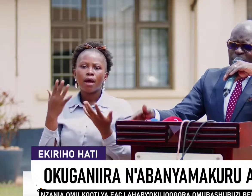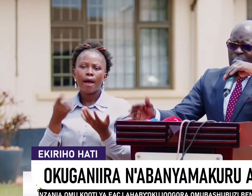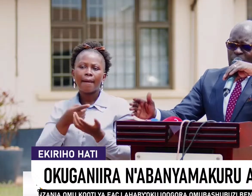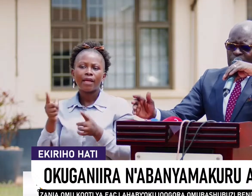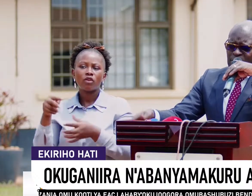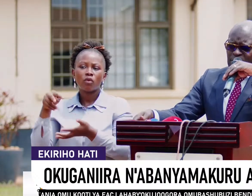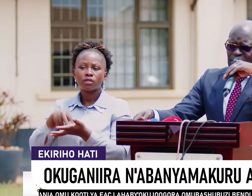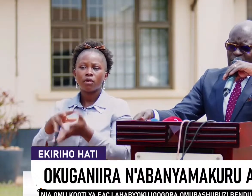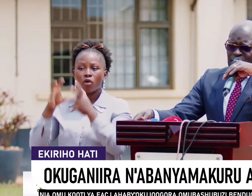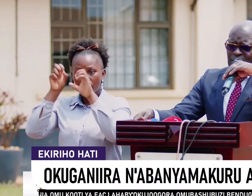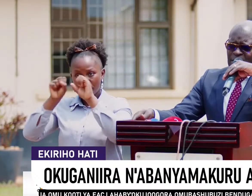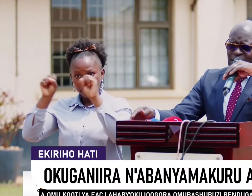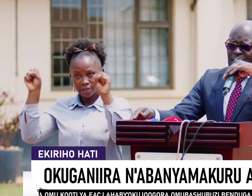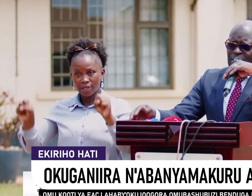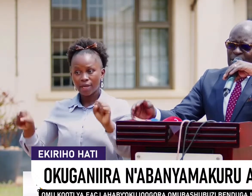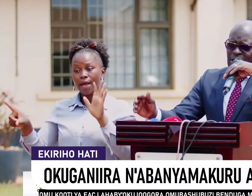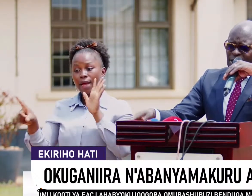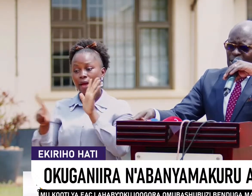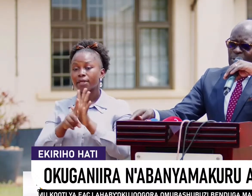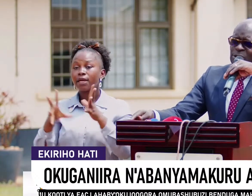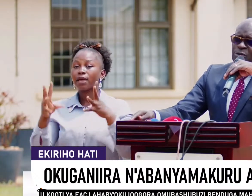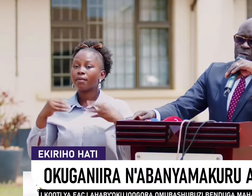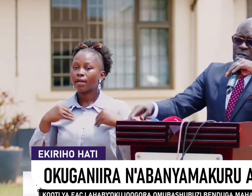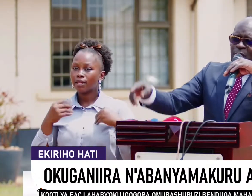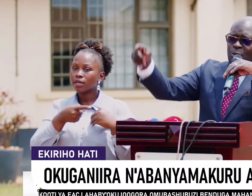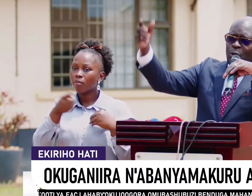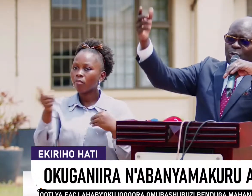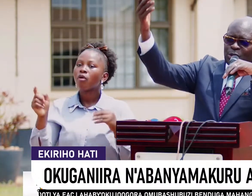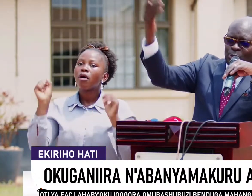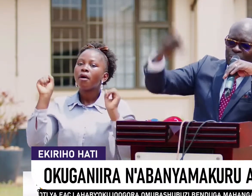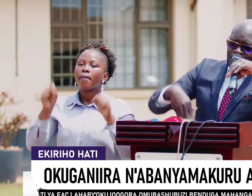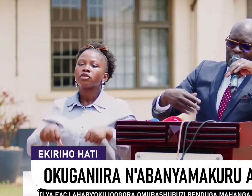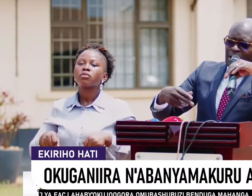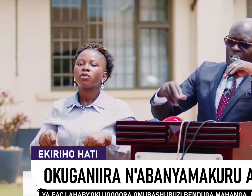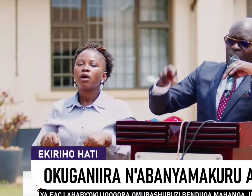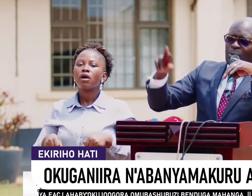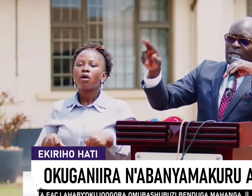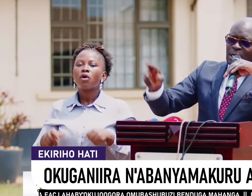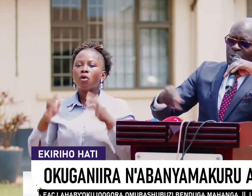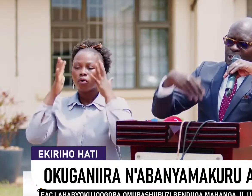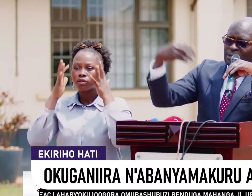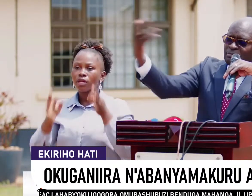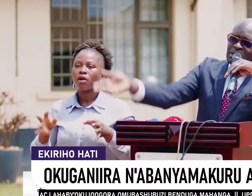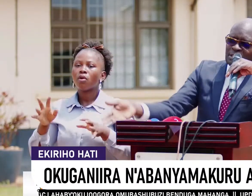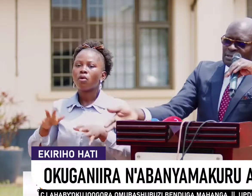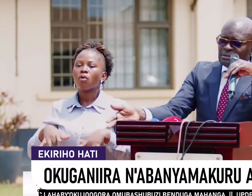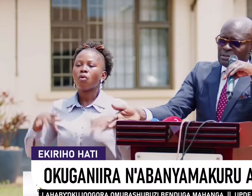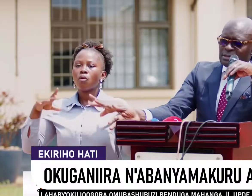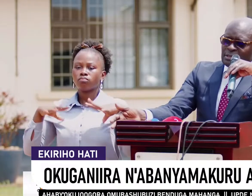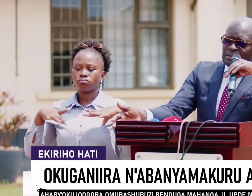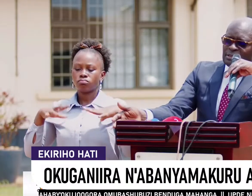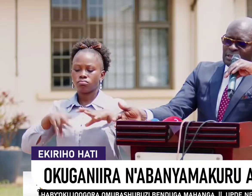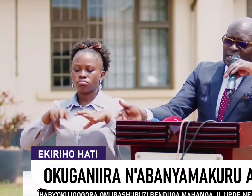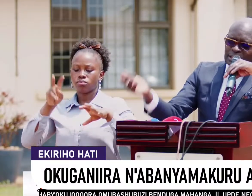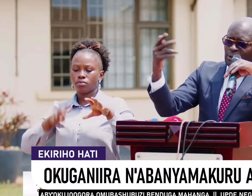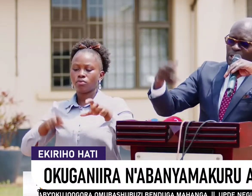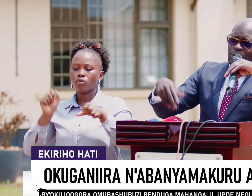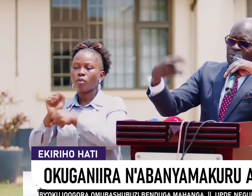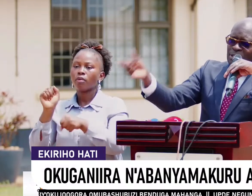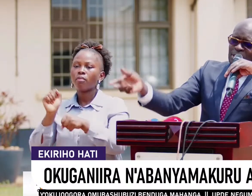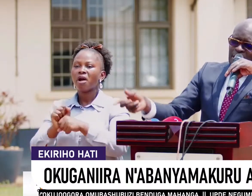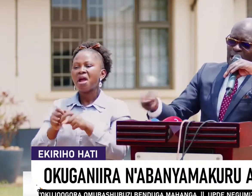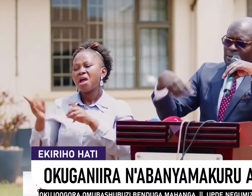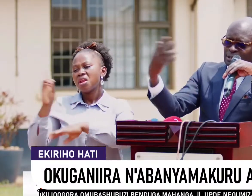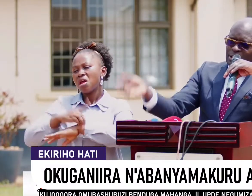abagenda kwesimba ku bwa president, amateeka gabakkiriza bo basobola okusala okulekulira ng'wabula ennaku wadde 2 n'asala